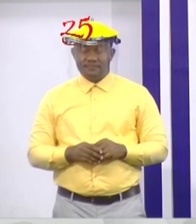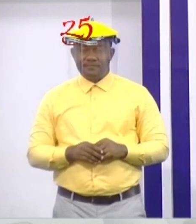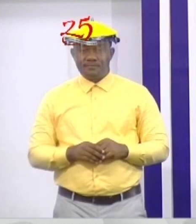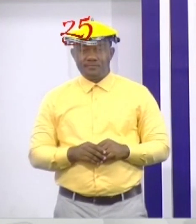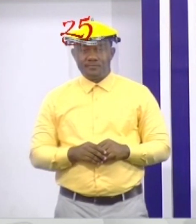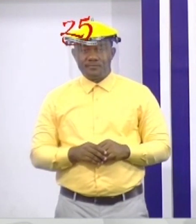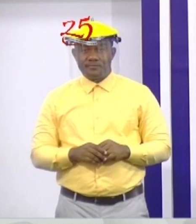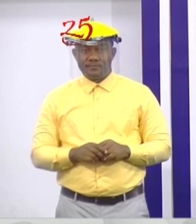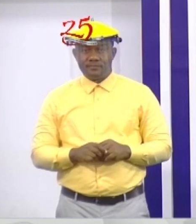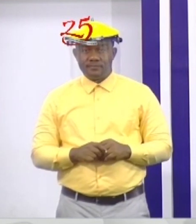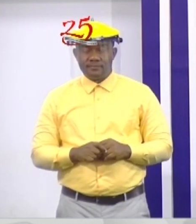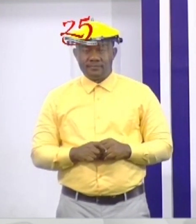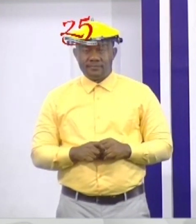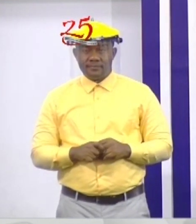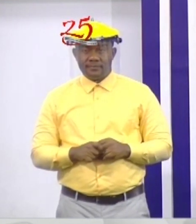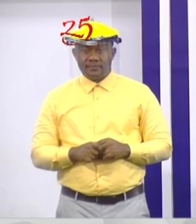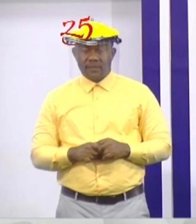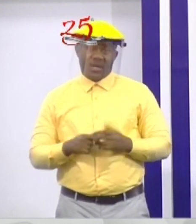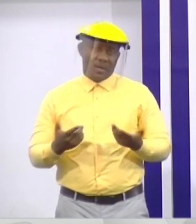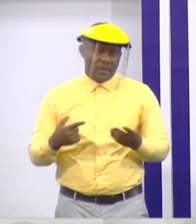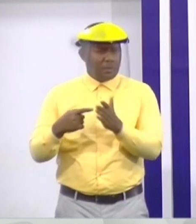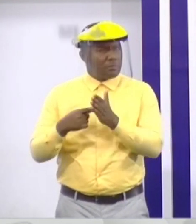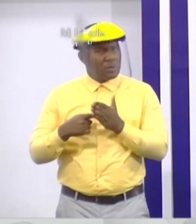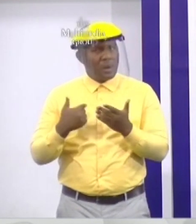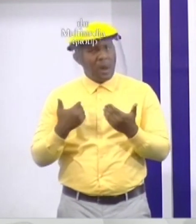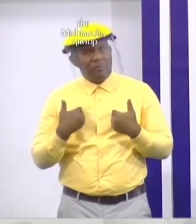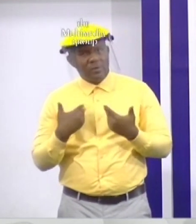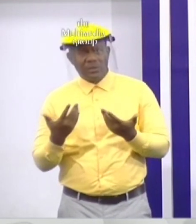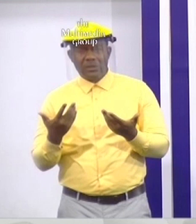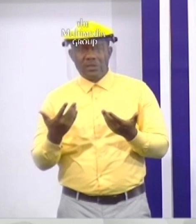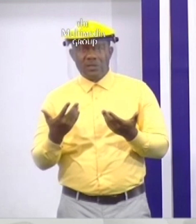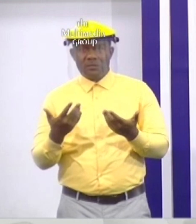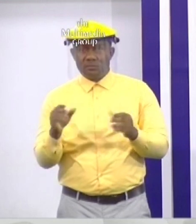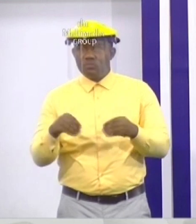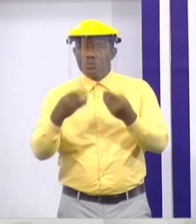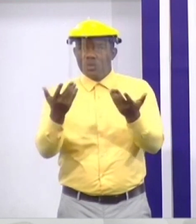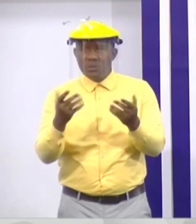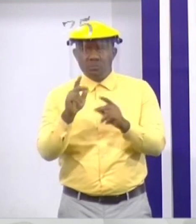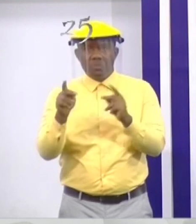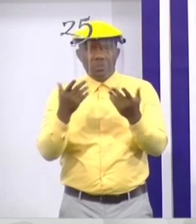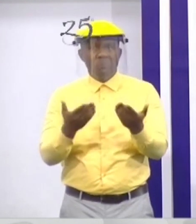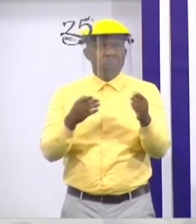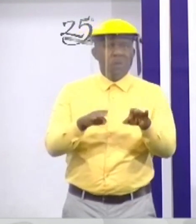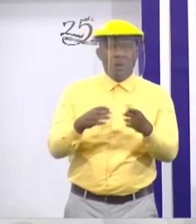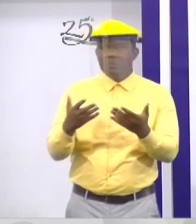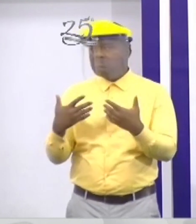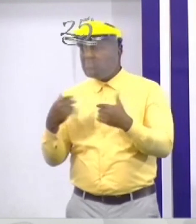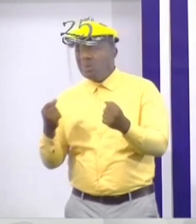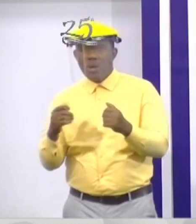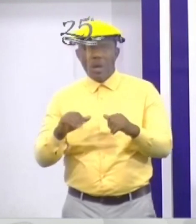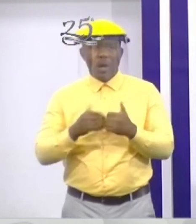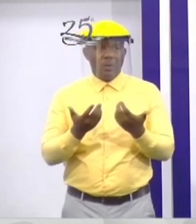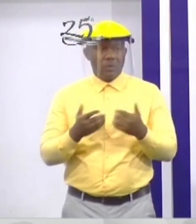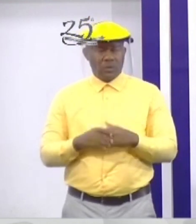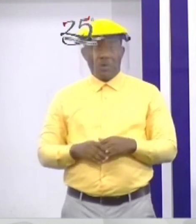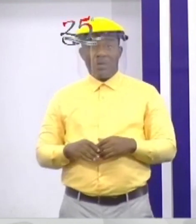basis. Now, we've also received a lot of requests to provide some more details on the mortality data. Dr.